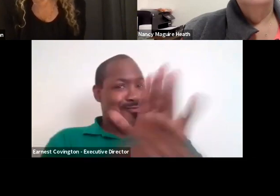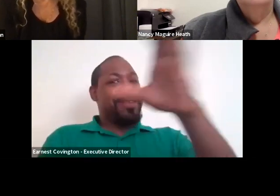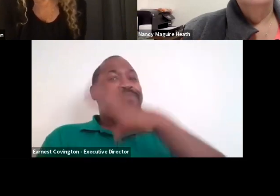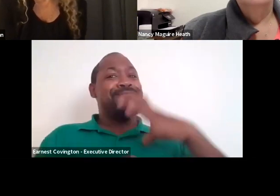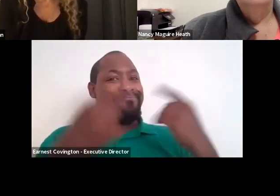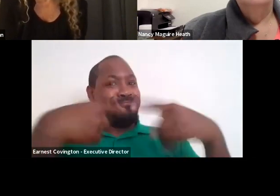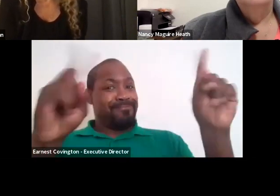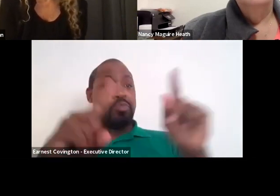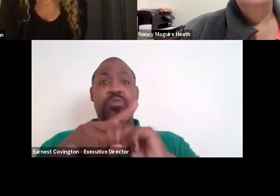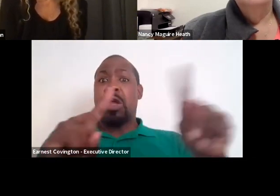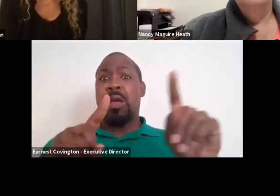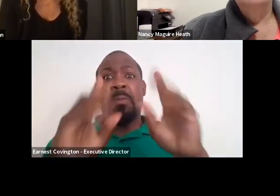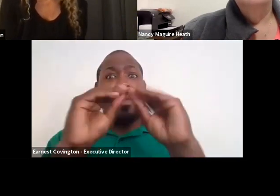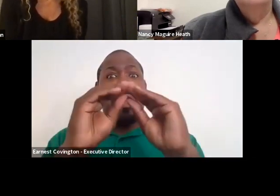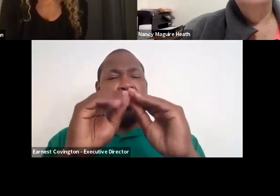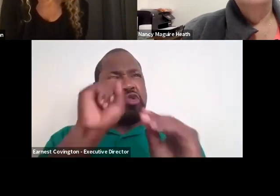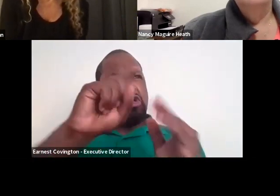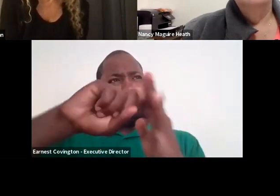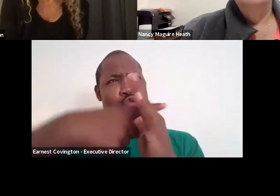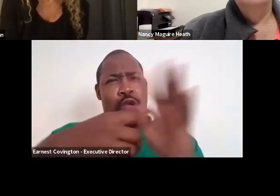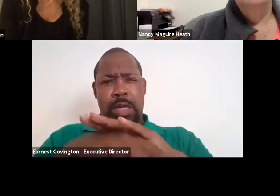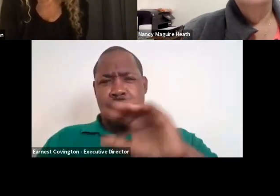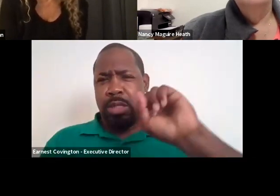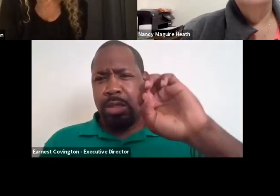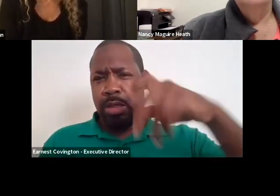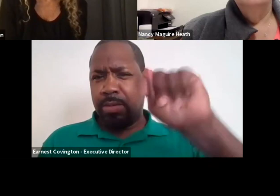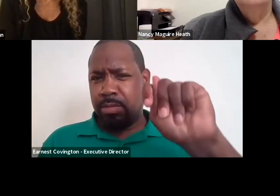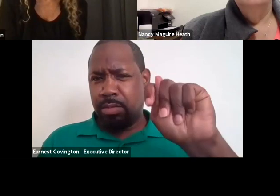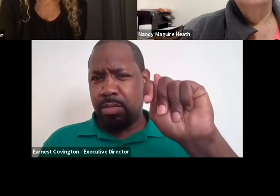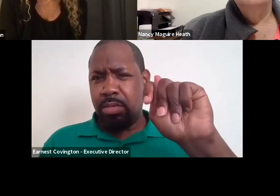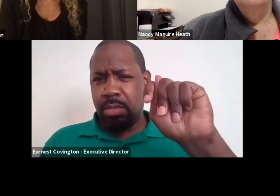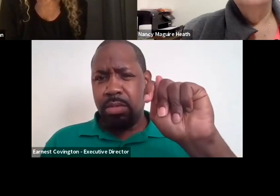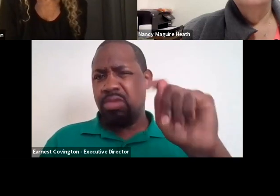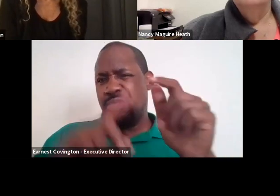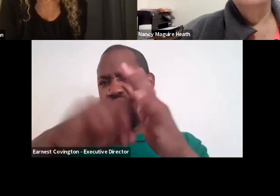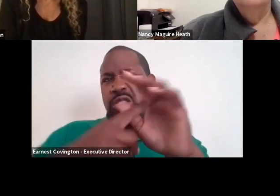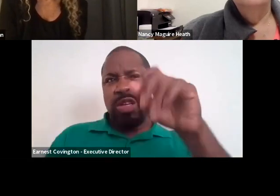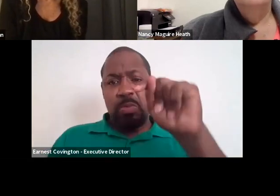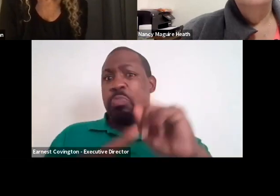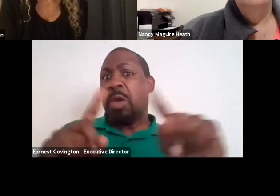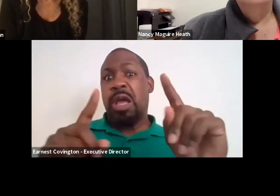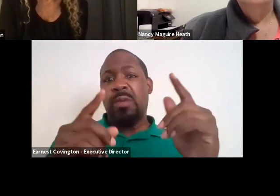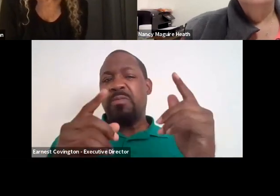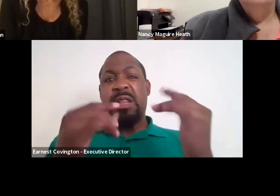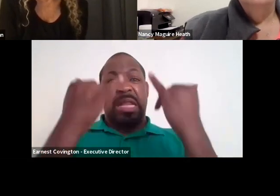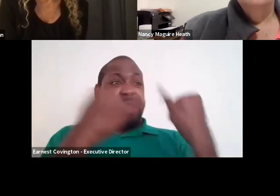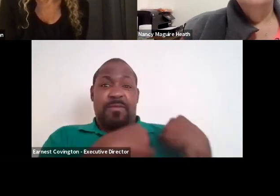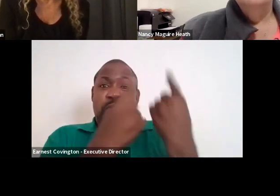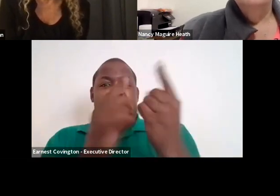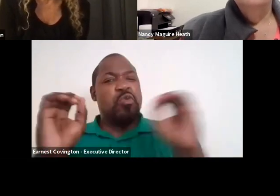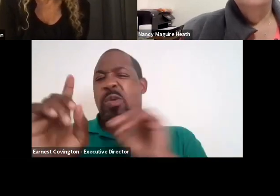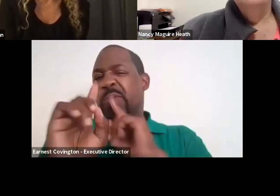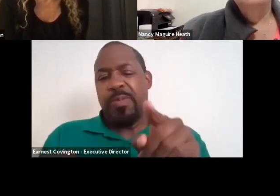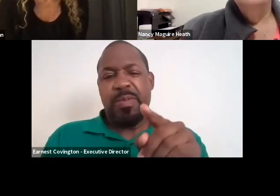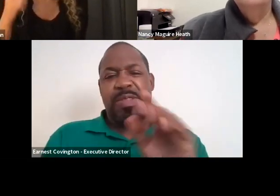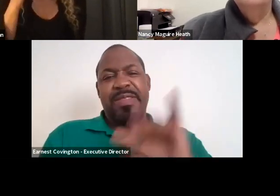the recruitment completed and we've got enough people. We have a meeting, I think, scheduled in September. That will be when we start